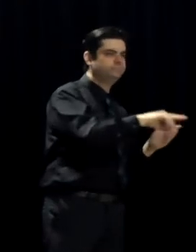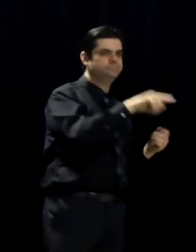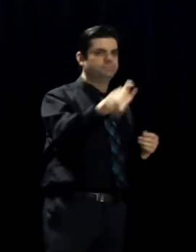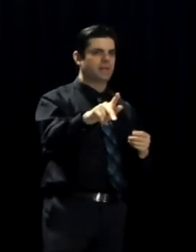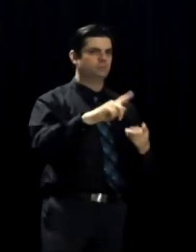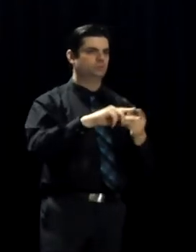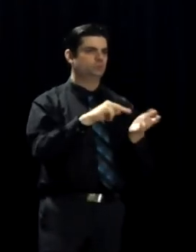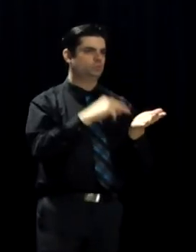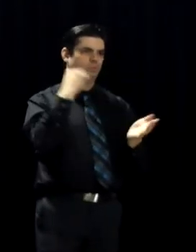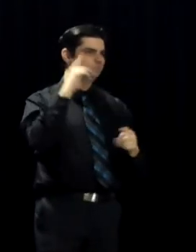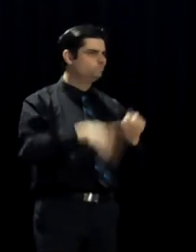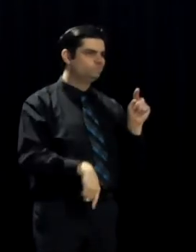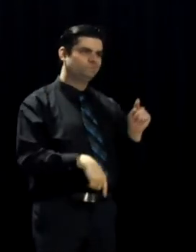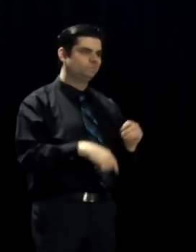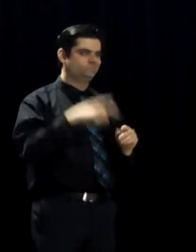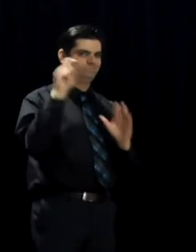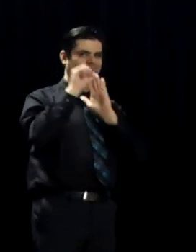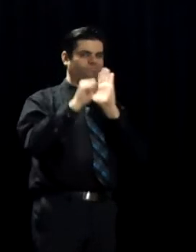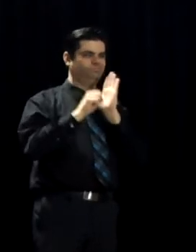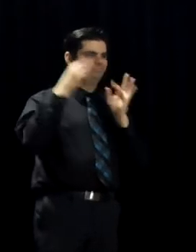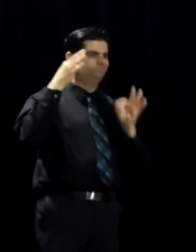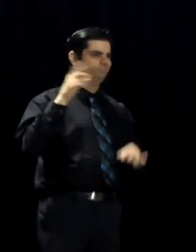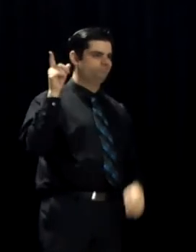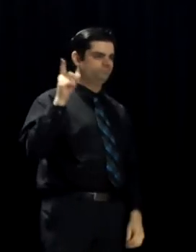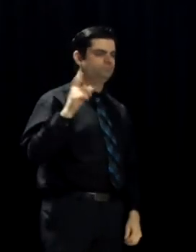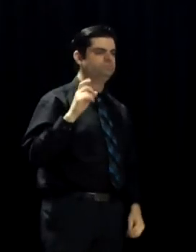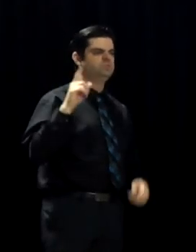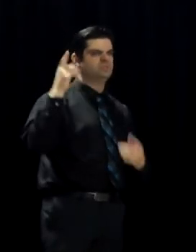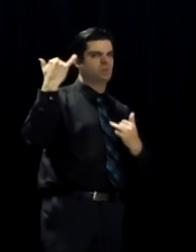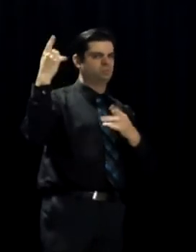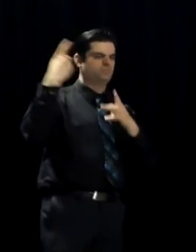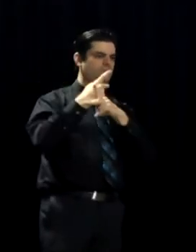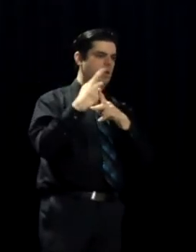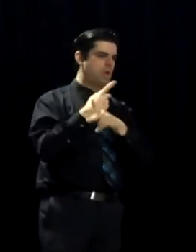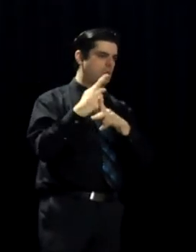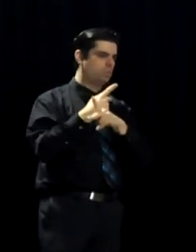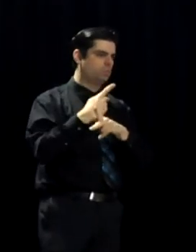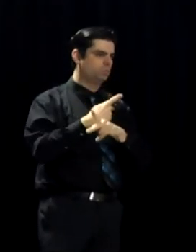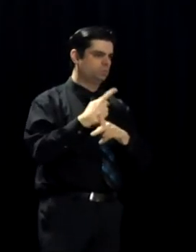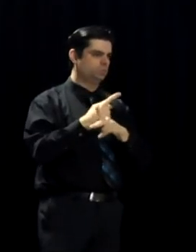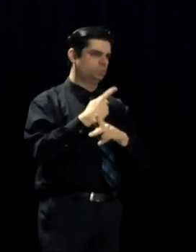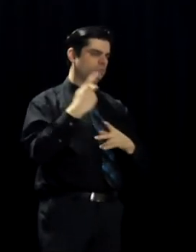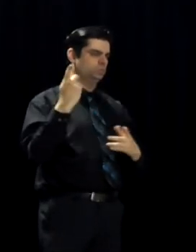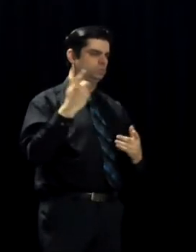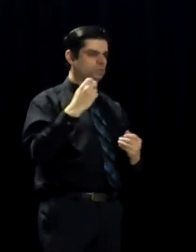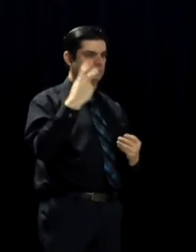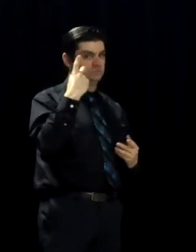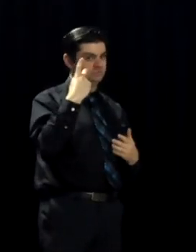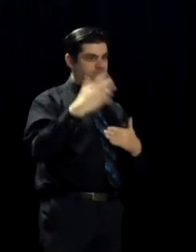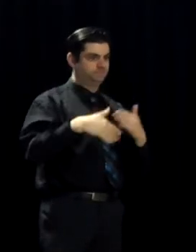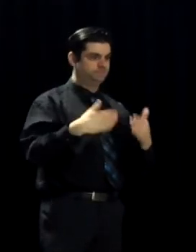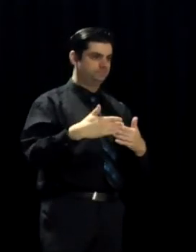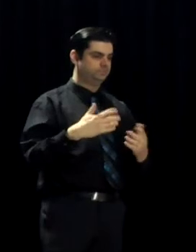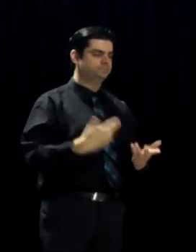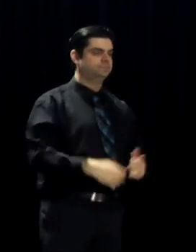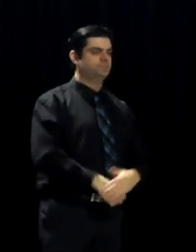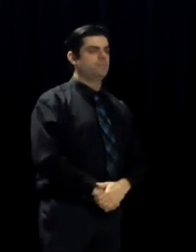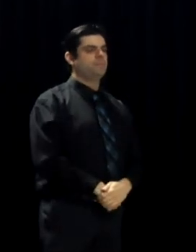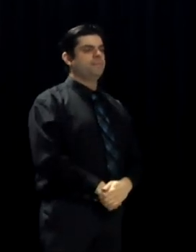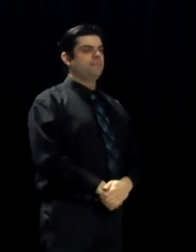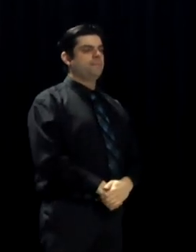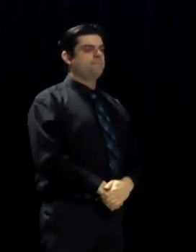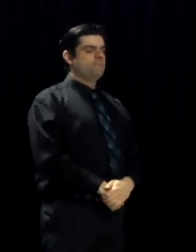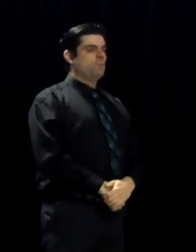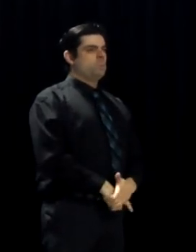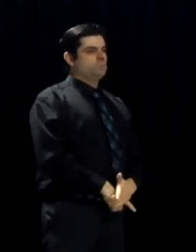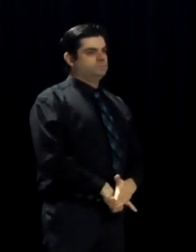extended period of time. Could be weeks, could be months. We just don't know yet. So these individuals don't need to be in the hospital anymore. We talked to